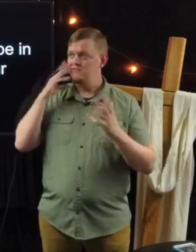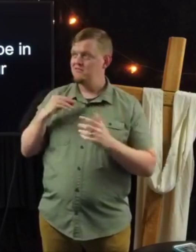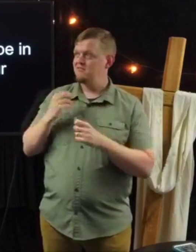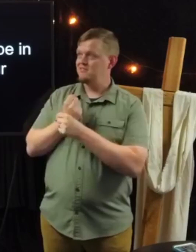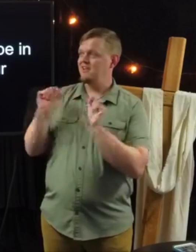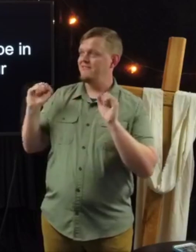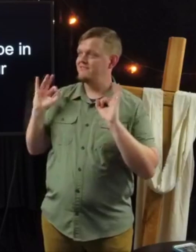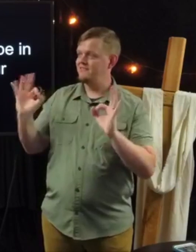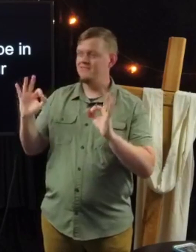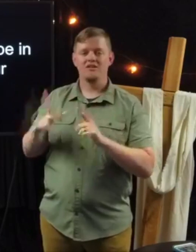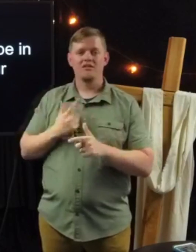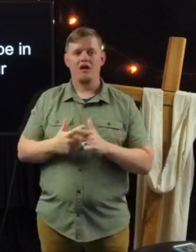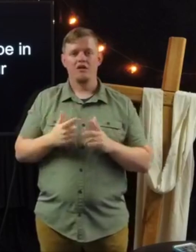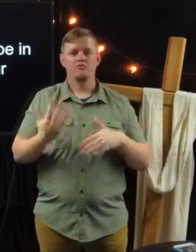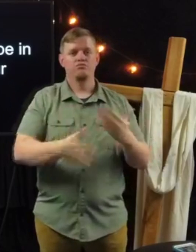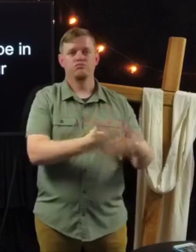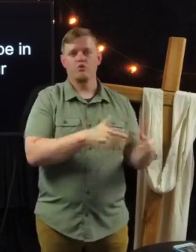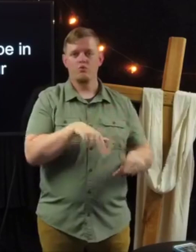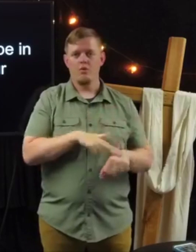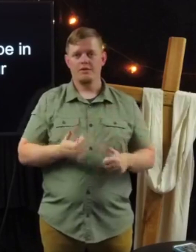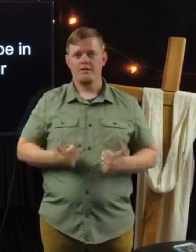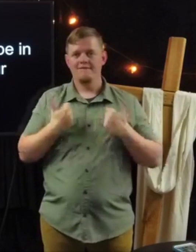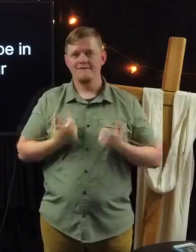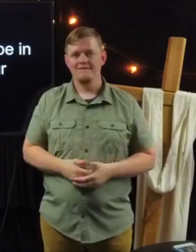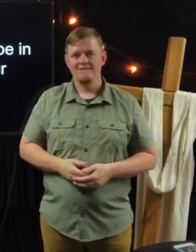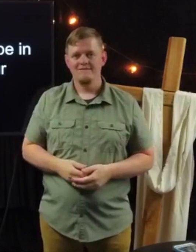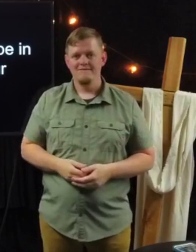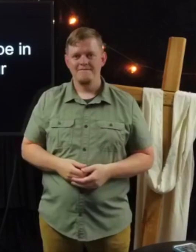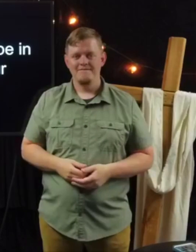Sometimes when we experience his salvation, then we go on with normal life again.